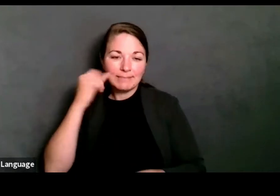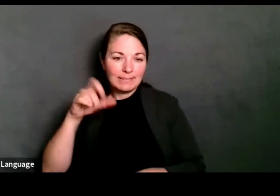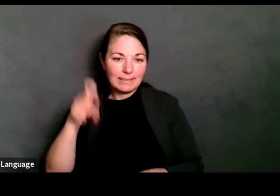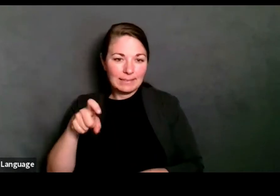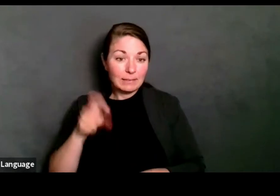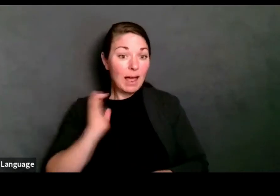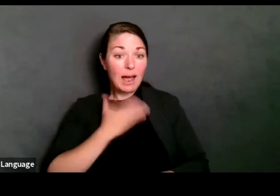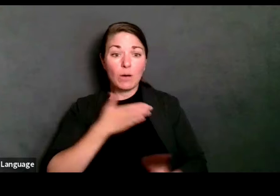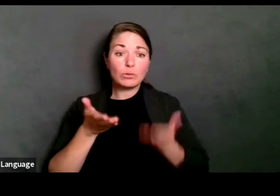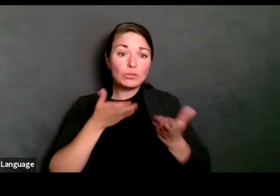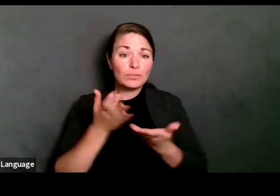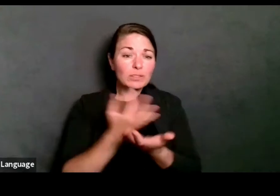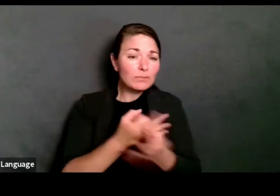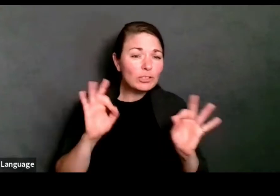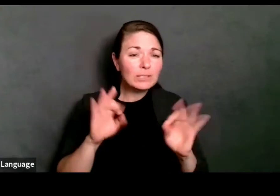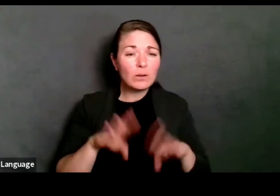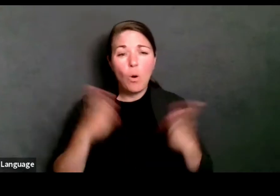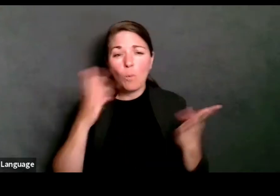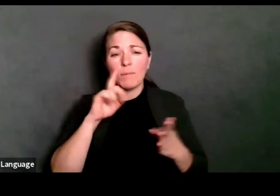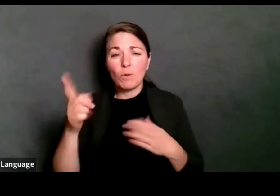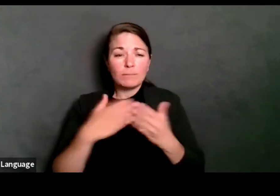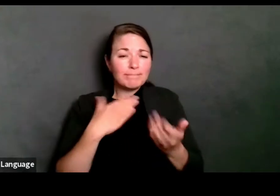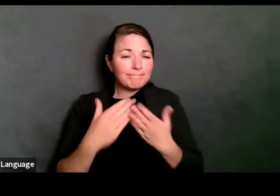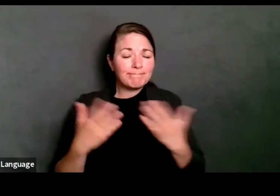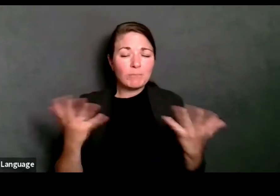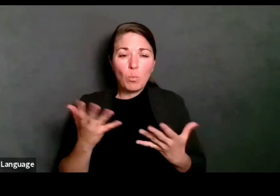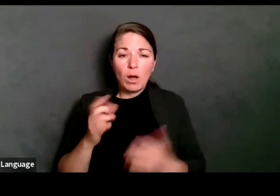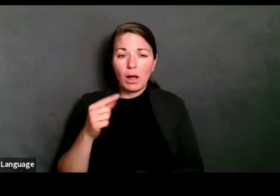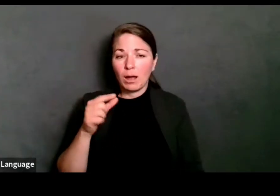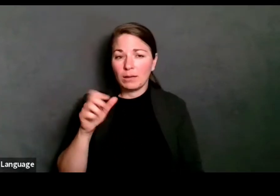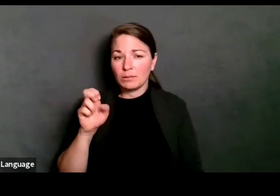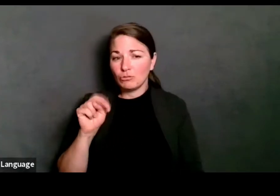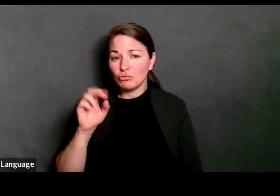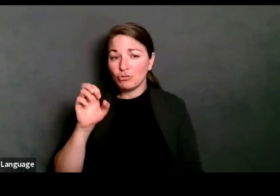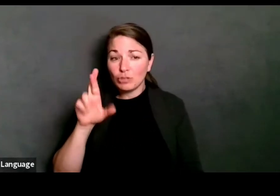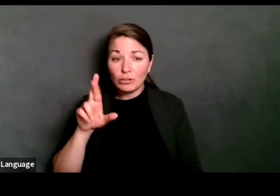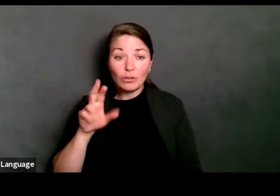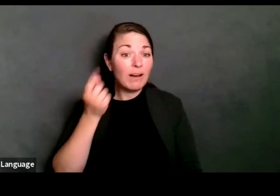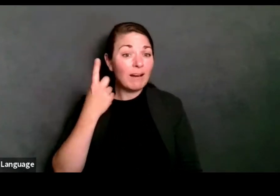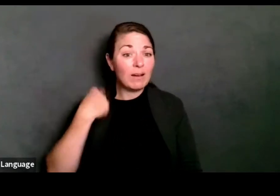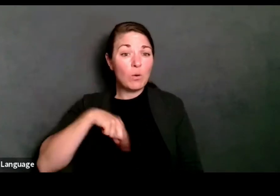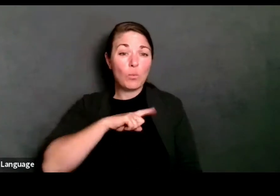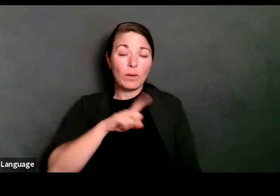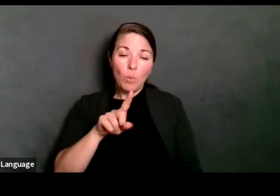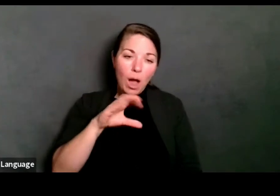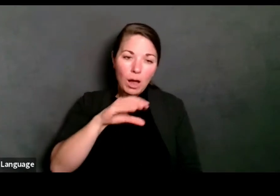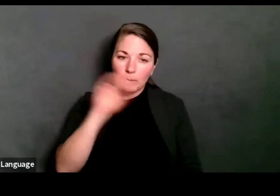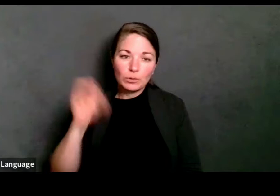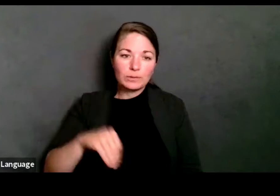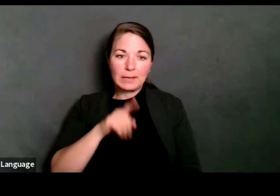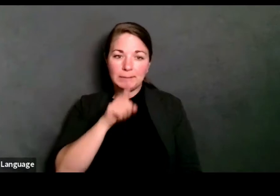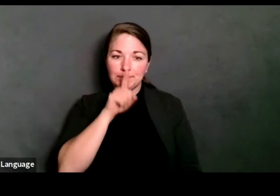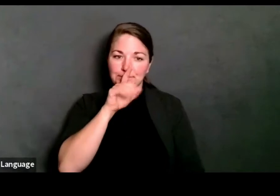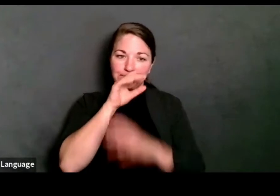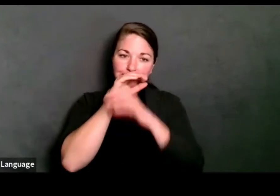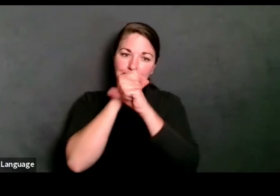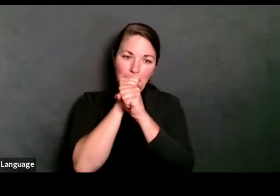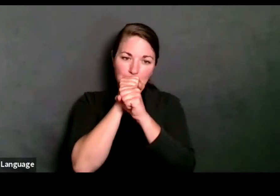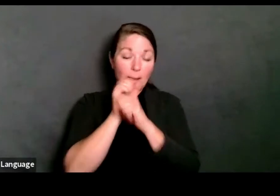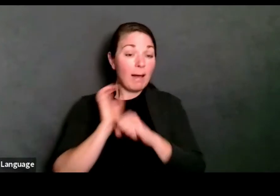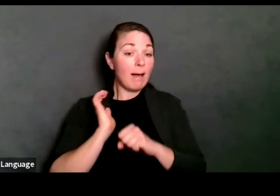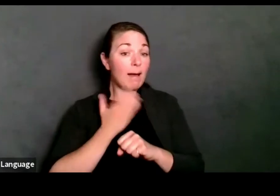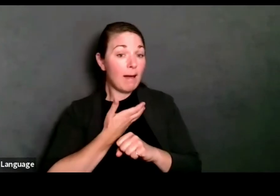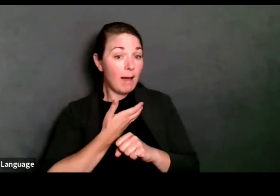genders. And maybe most importantly, we are 100% anonymous and confidential. Our staffers are privileged advocates,